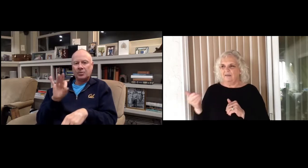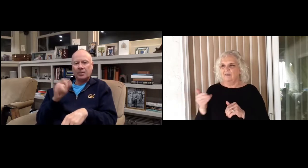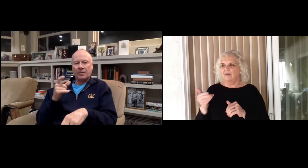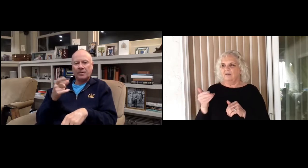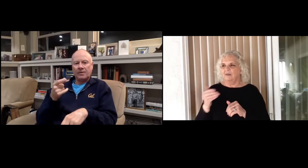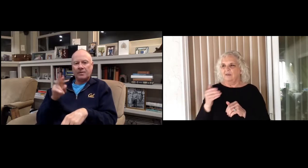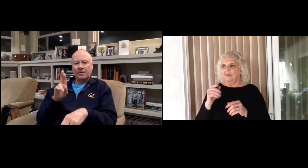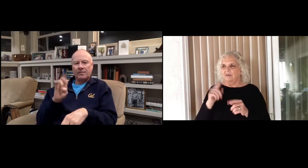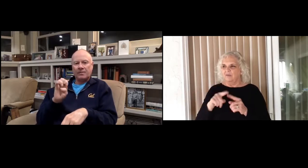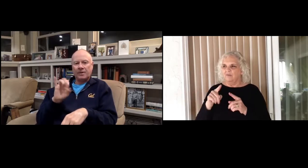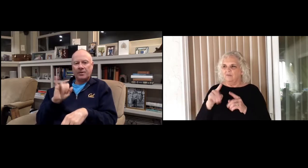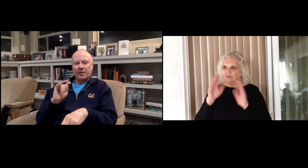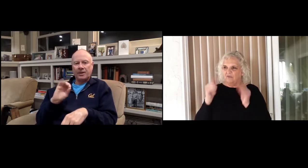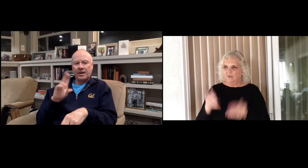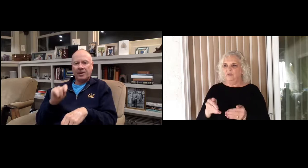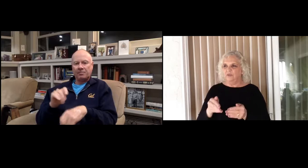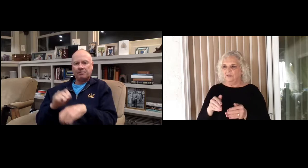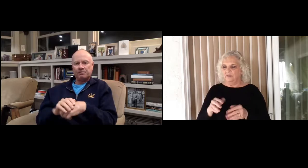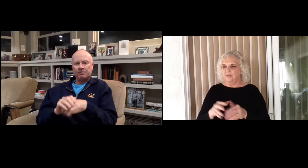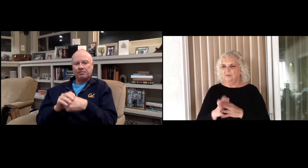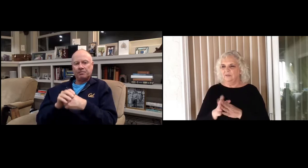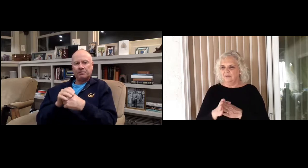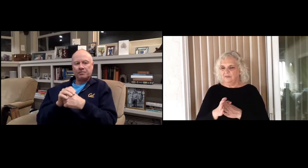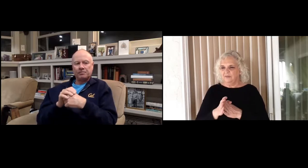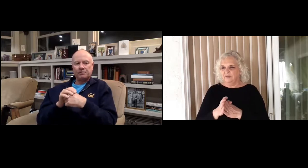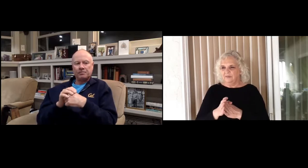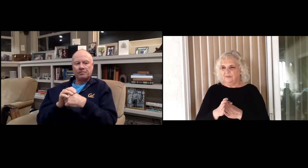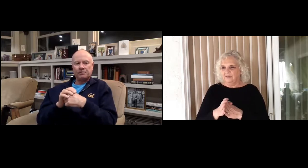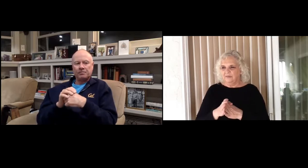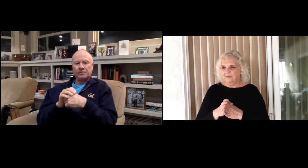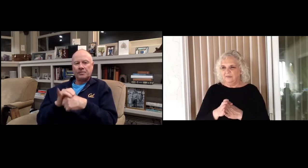to figure it out.